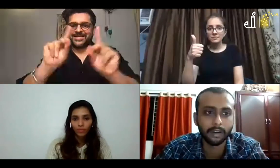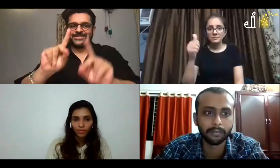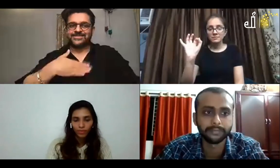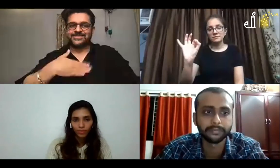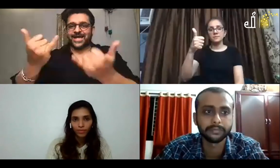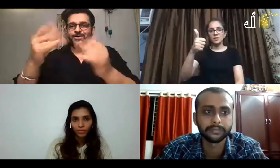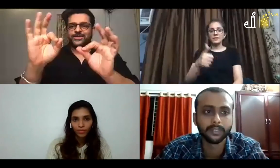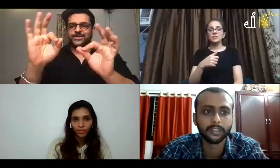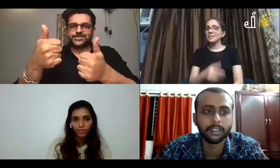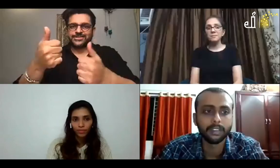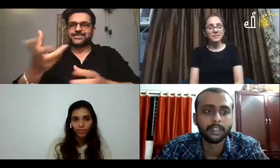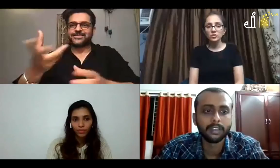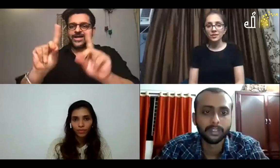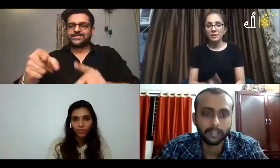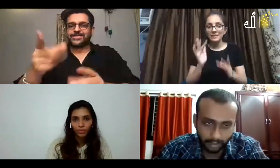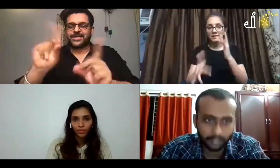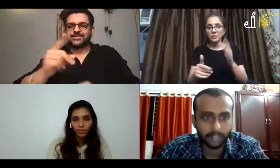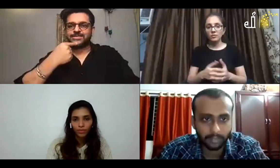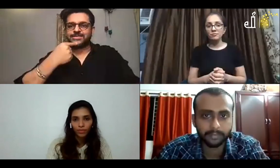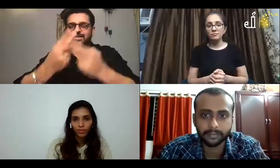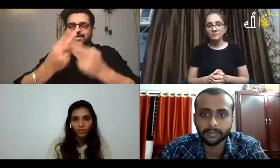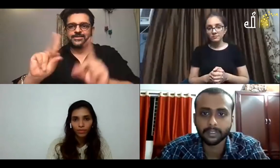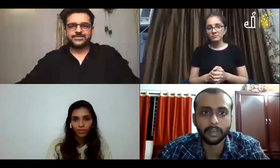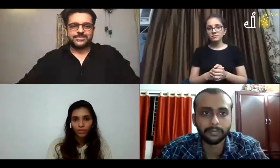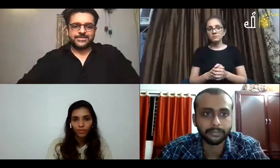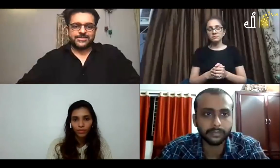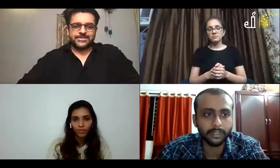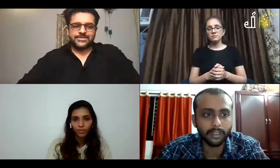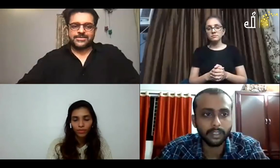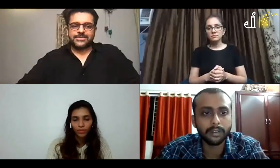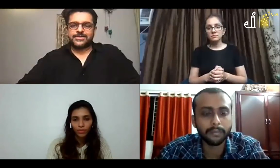Yeah, Okay. Again, please. Sorry, my internet went off. yeah.